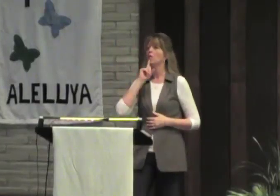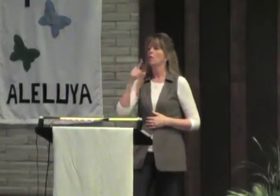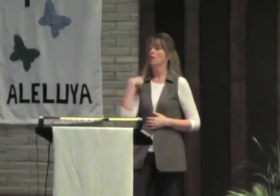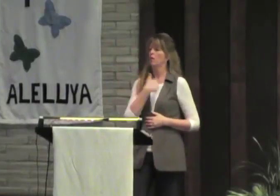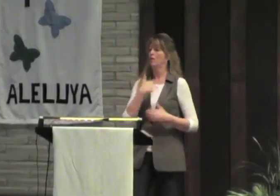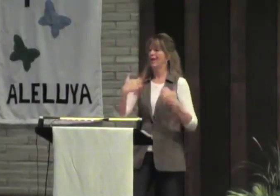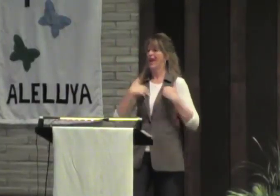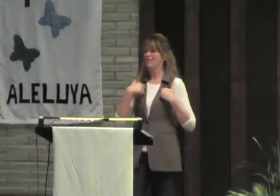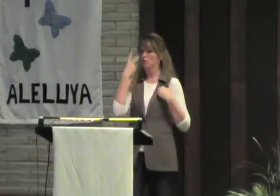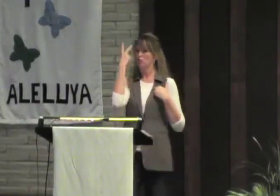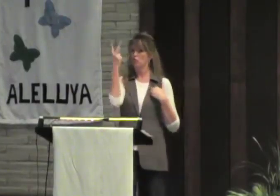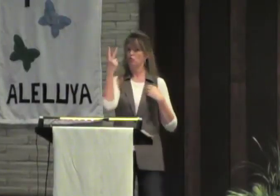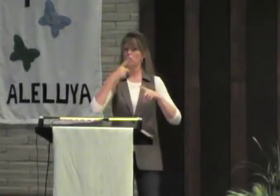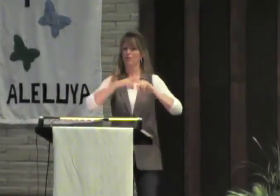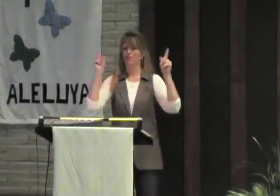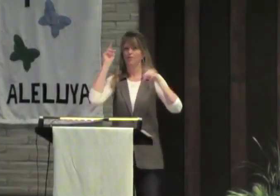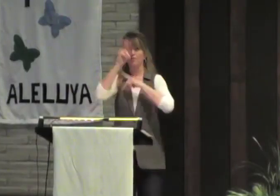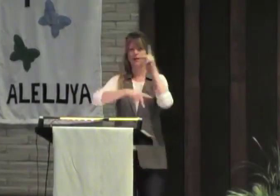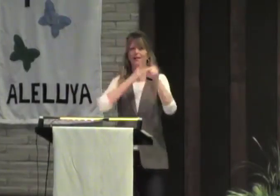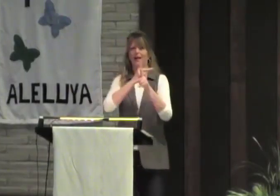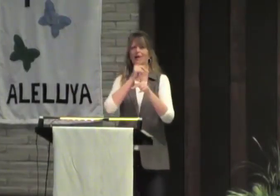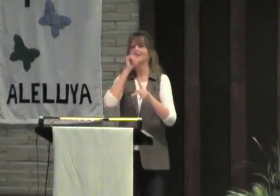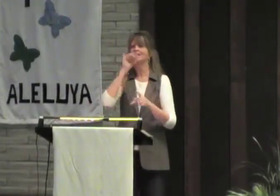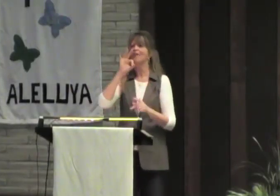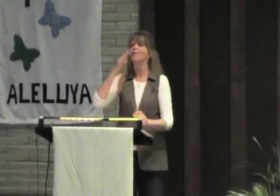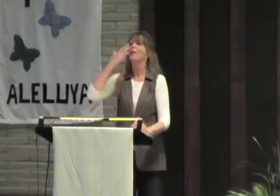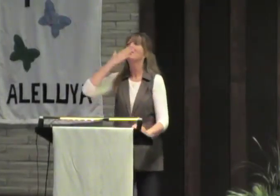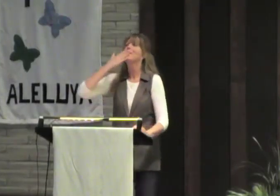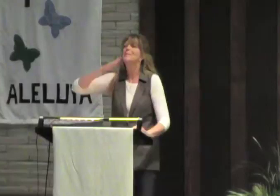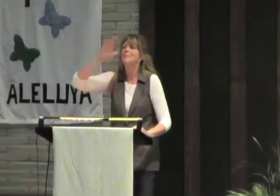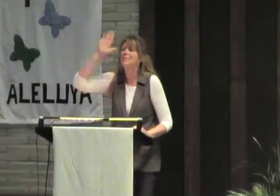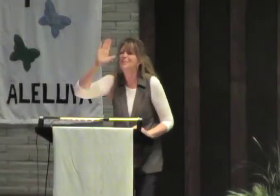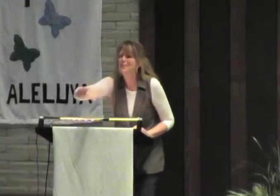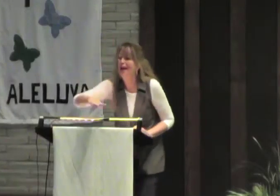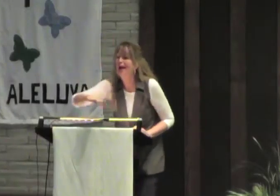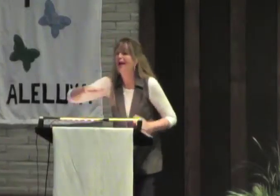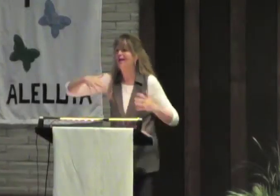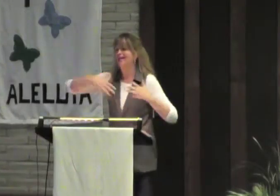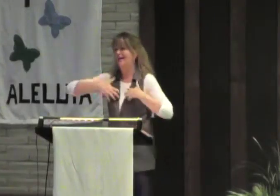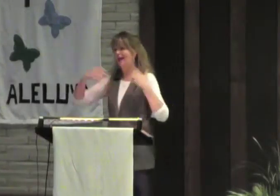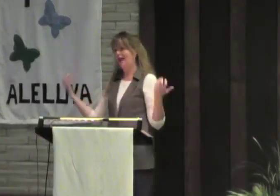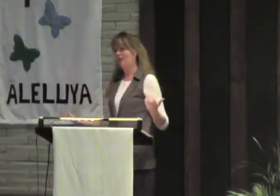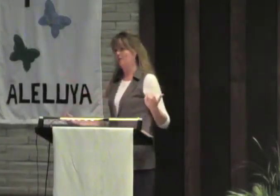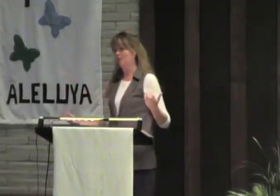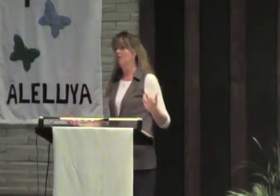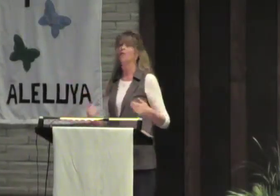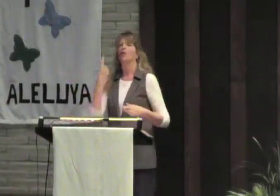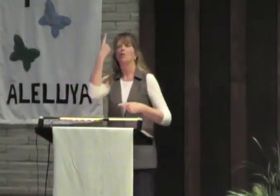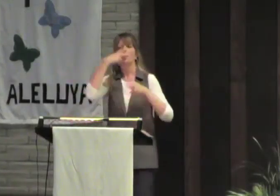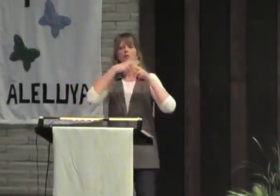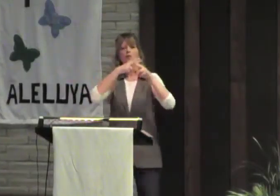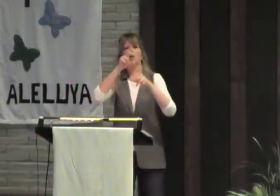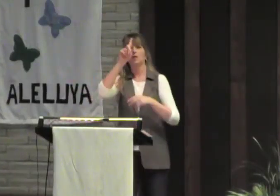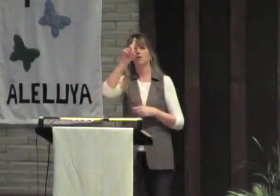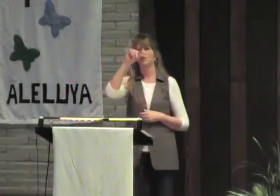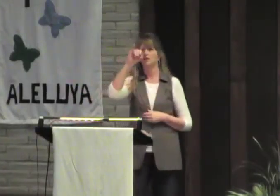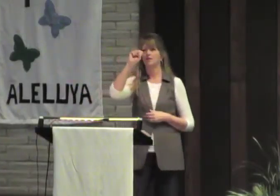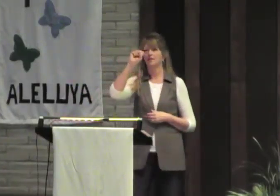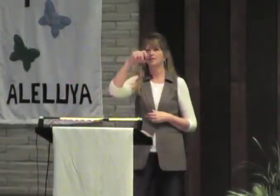want to explain why. Because there's two different kinds of bad anger. One is